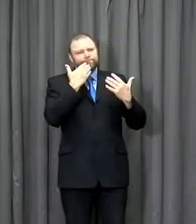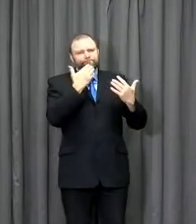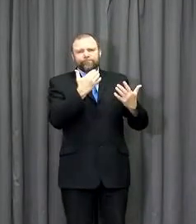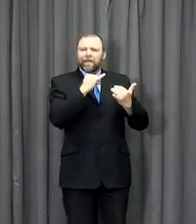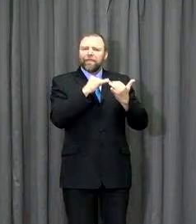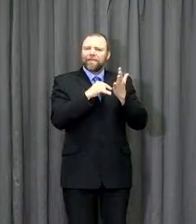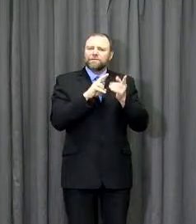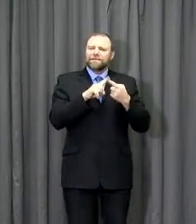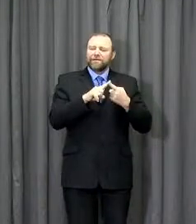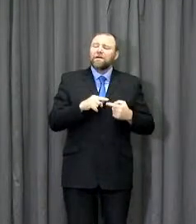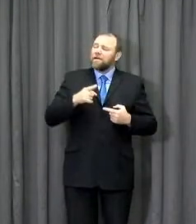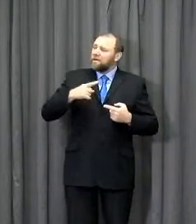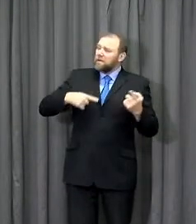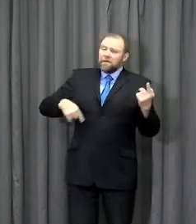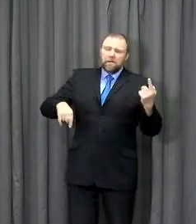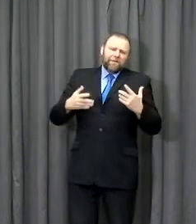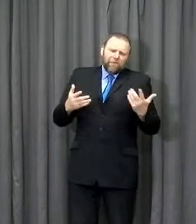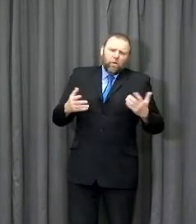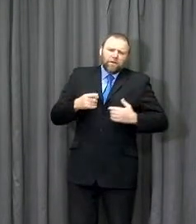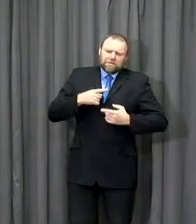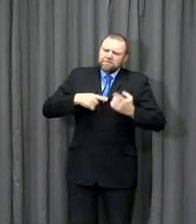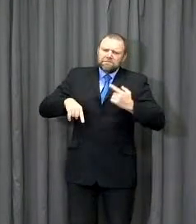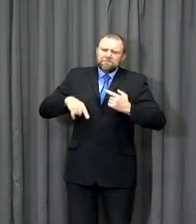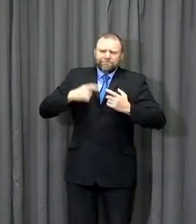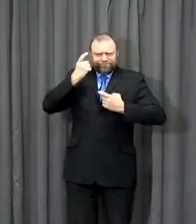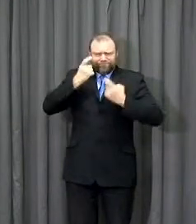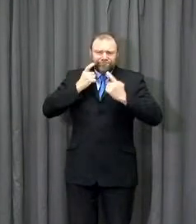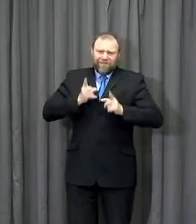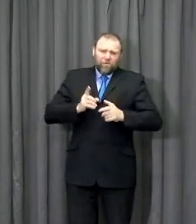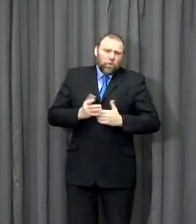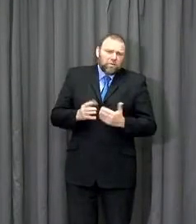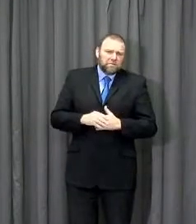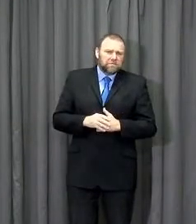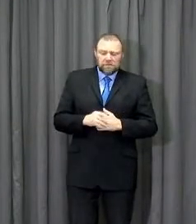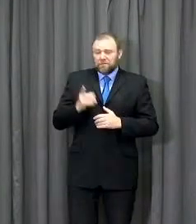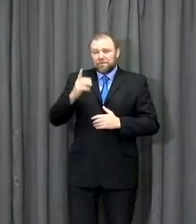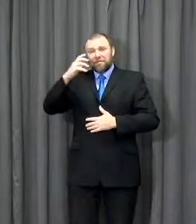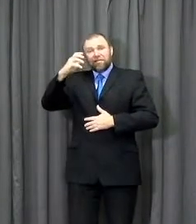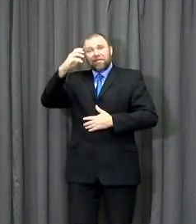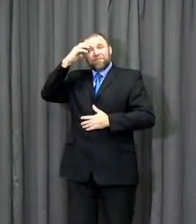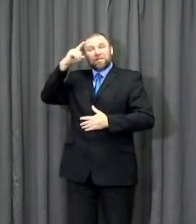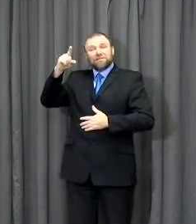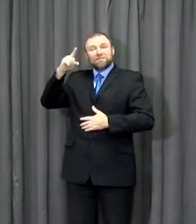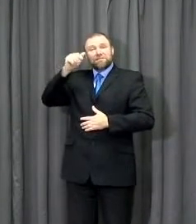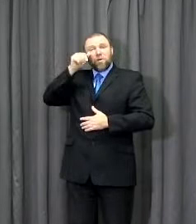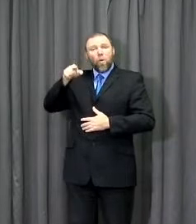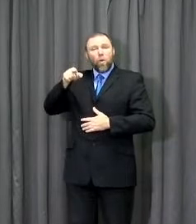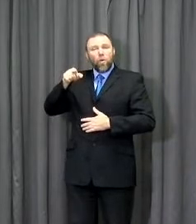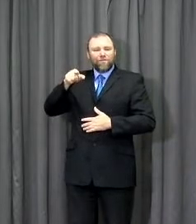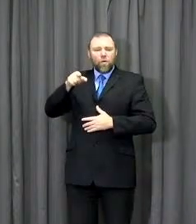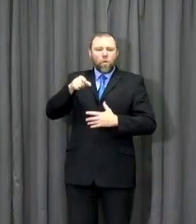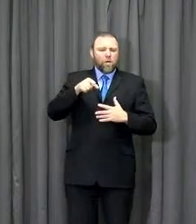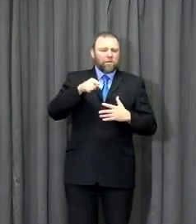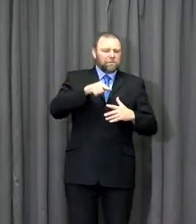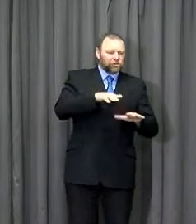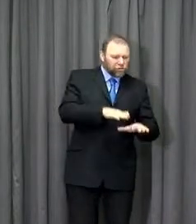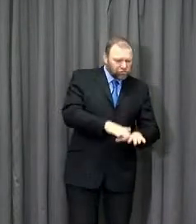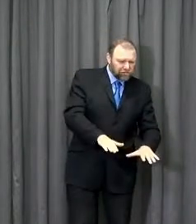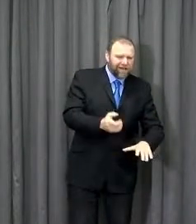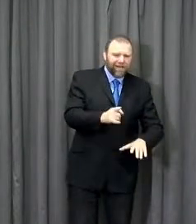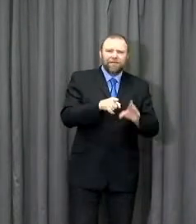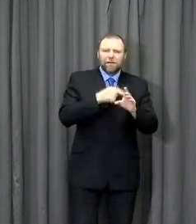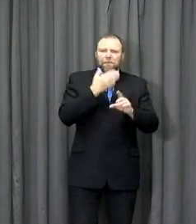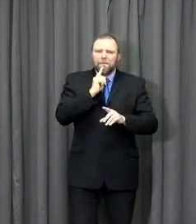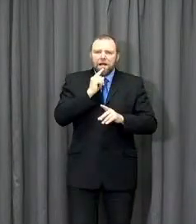this, absolutely. And yeah, the government absolutely understands that there are a number of issues at play here for children and young people, and indeed